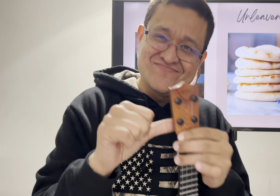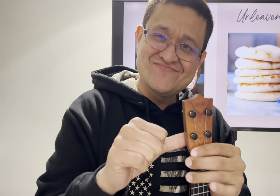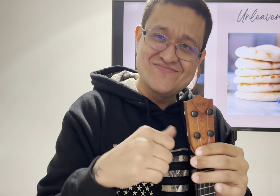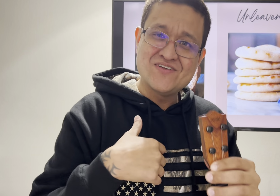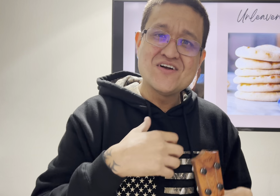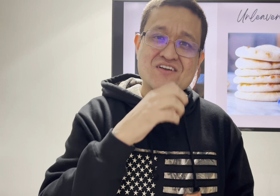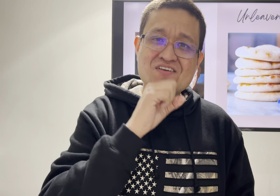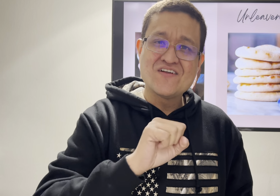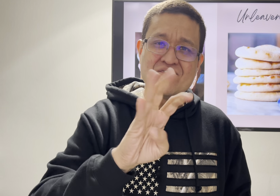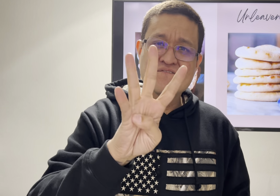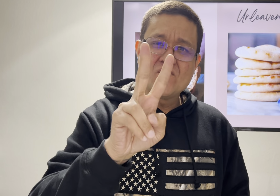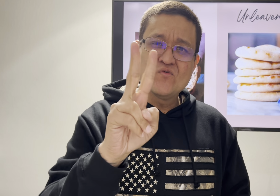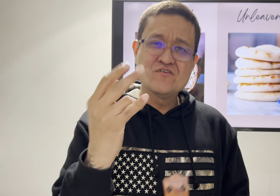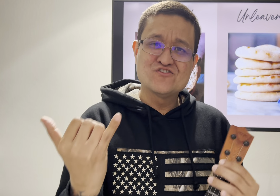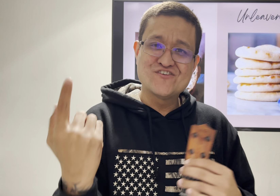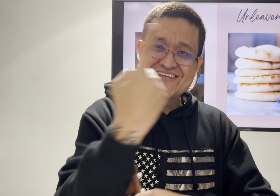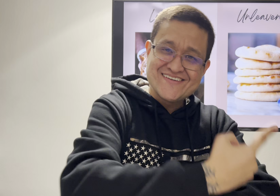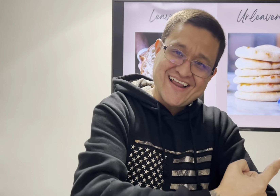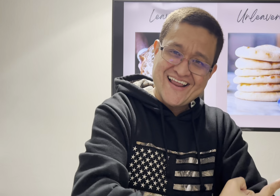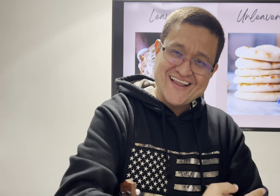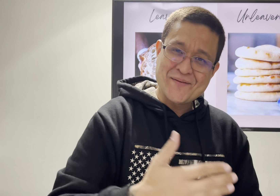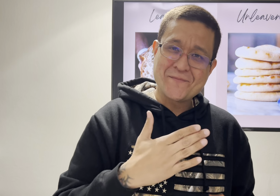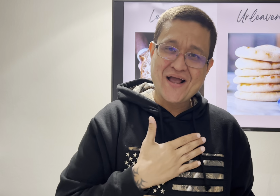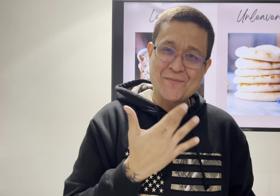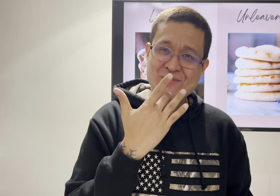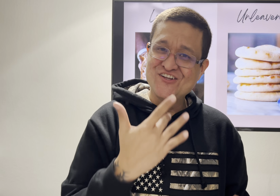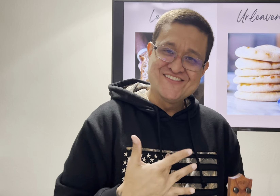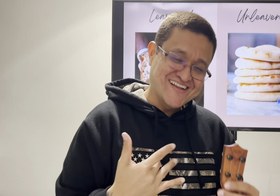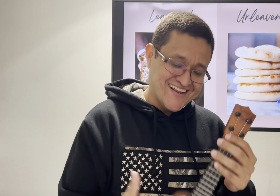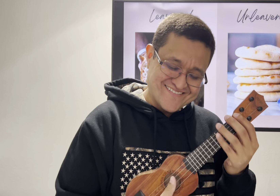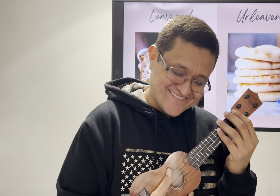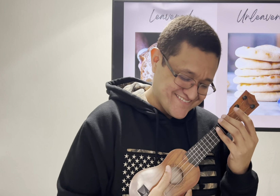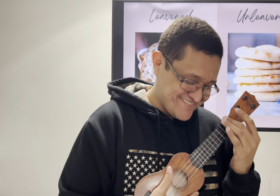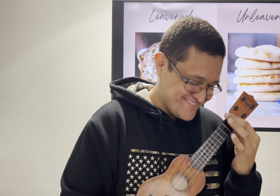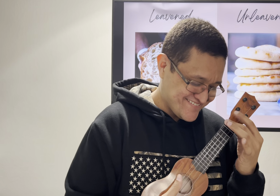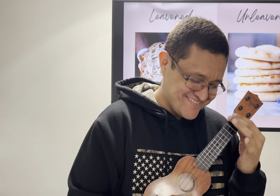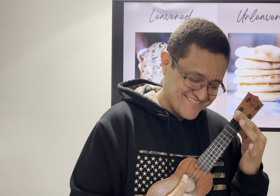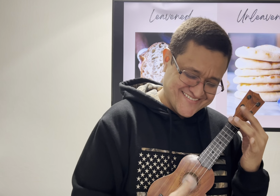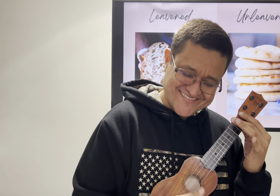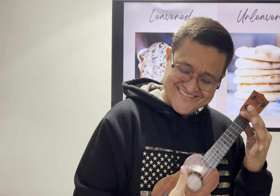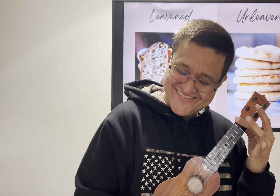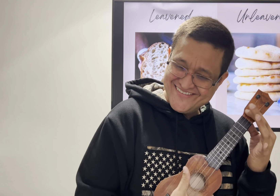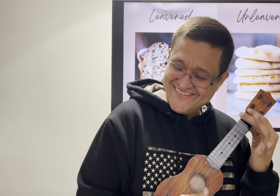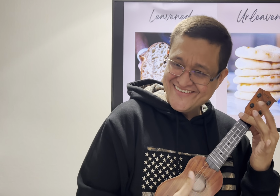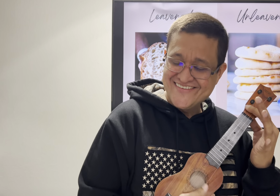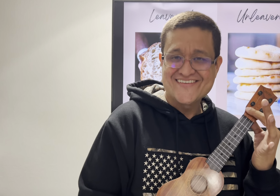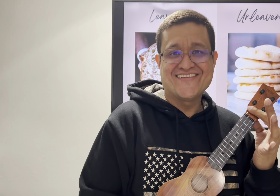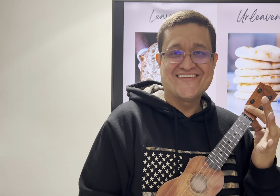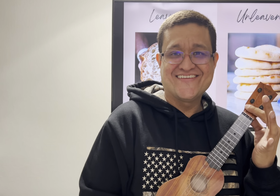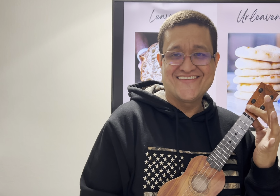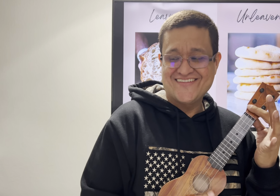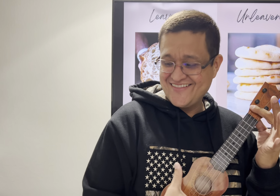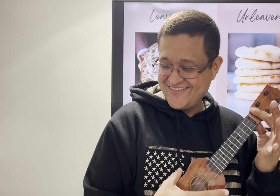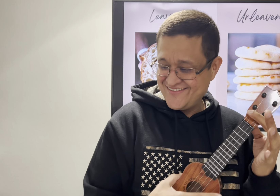Thank you, God, for allowing me to live for 42 years. It's my birthday today, and I turned 42.